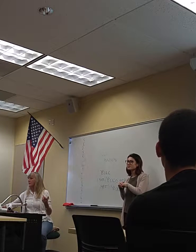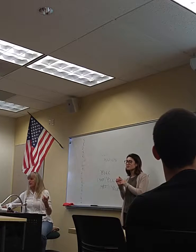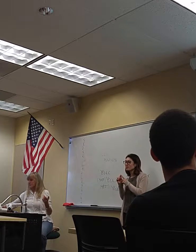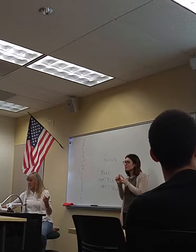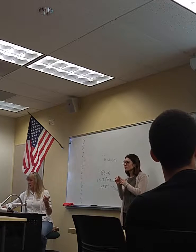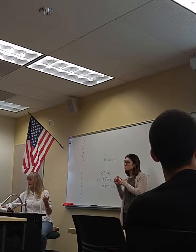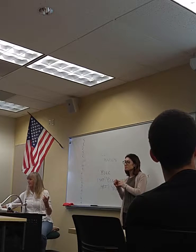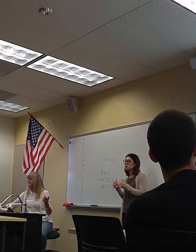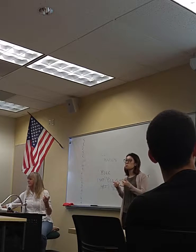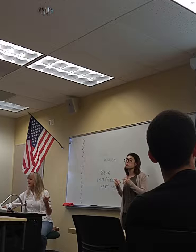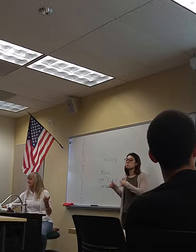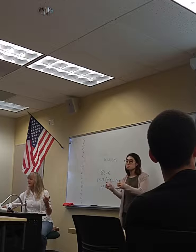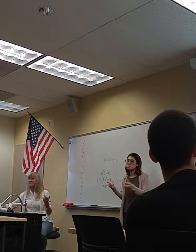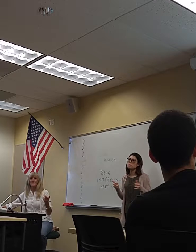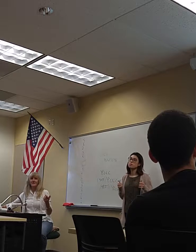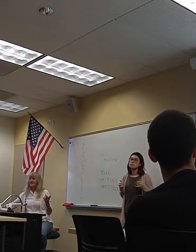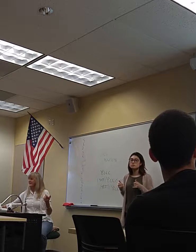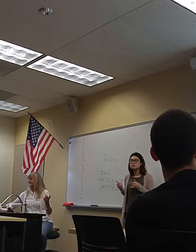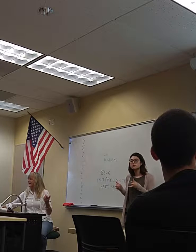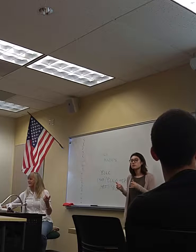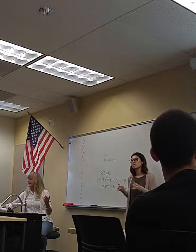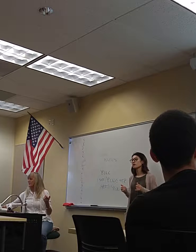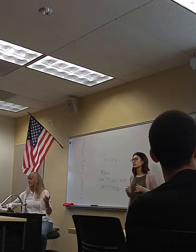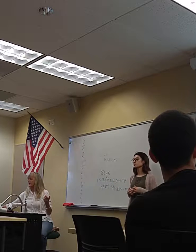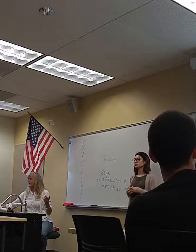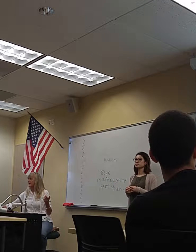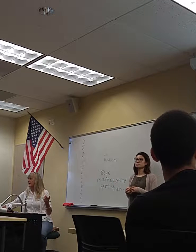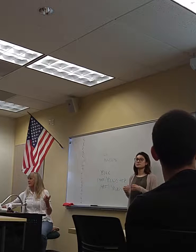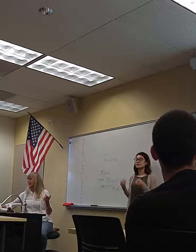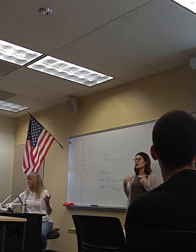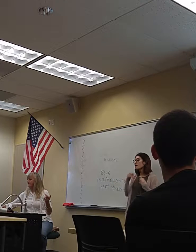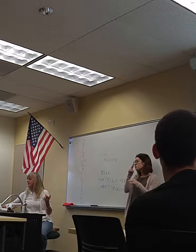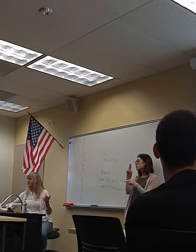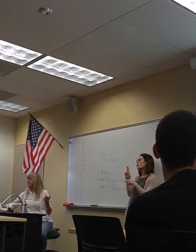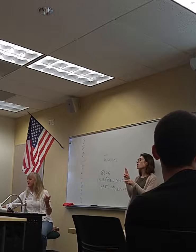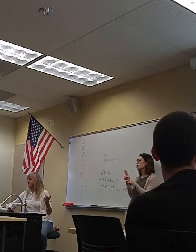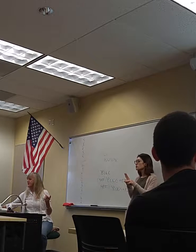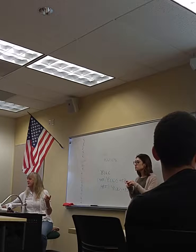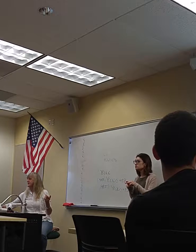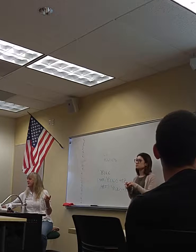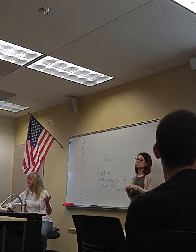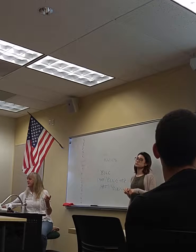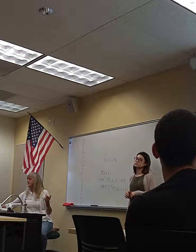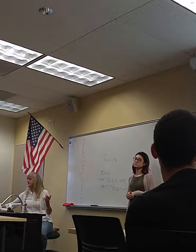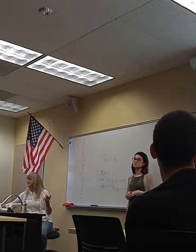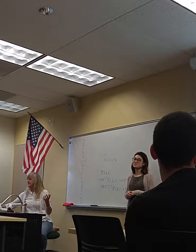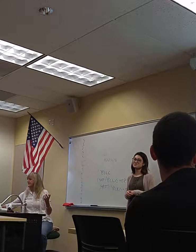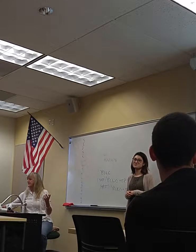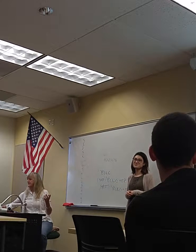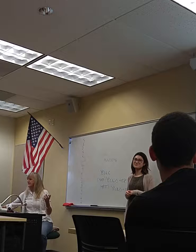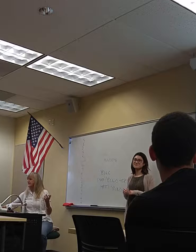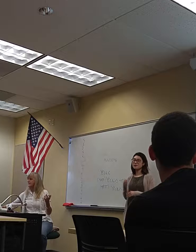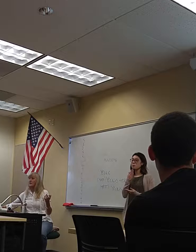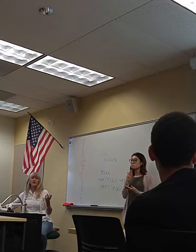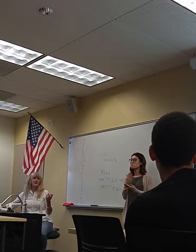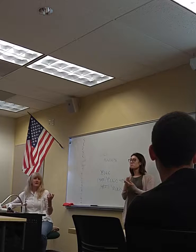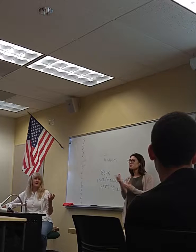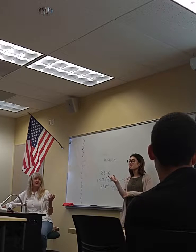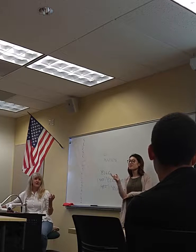Playing around. Having fun. Yeah. Having fun. It's a good thing. What?